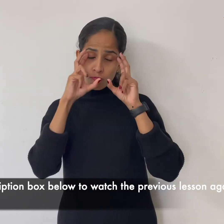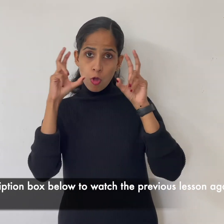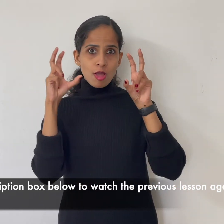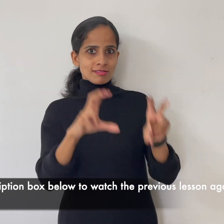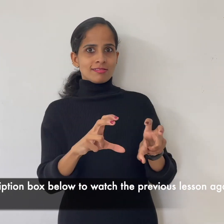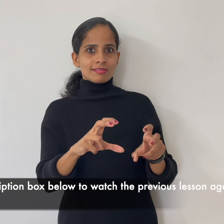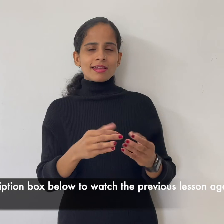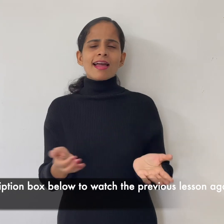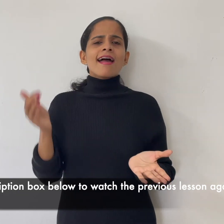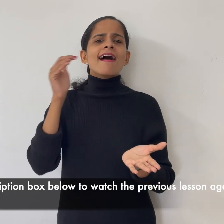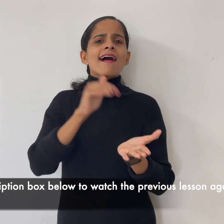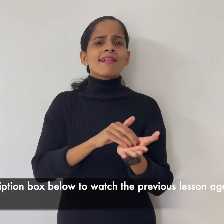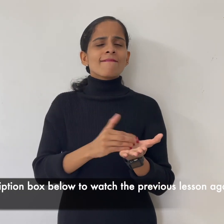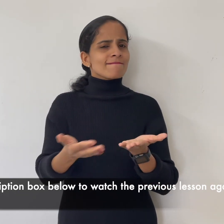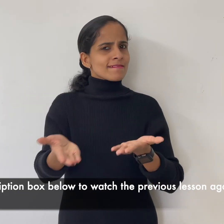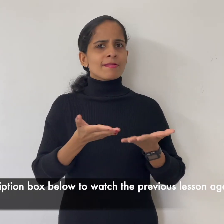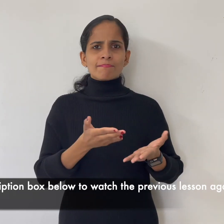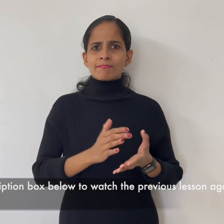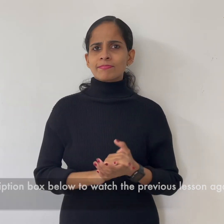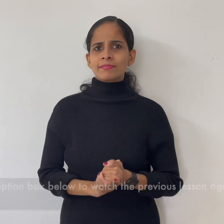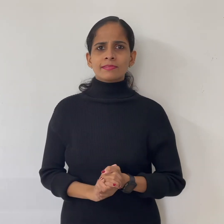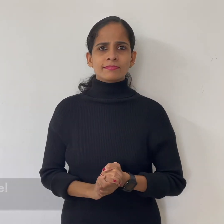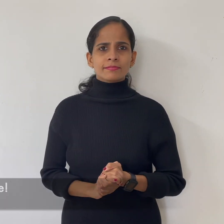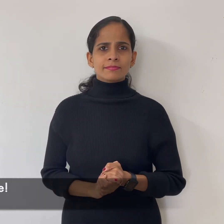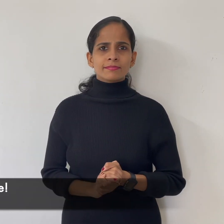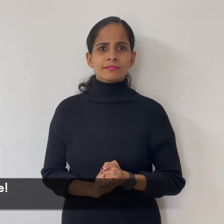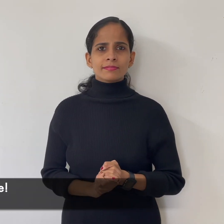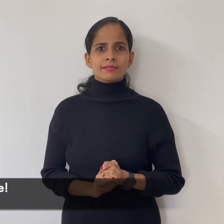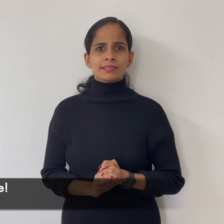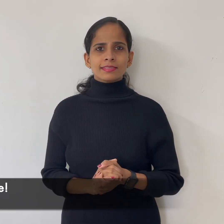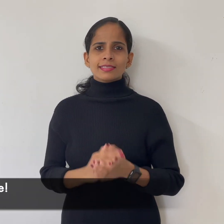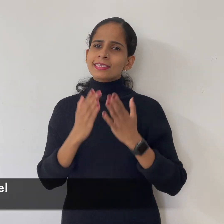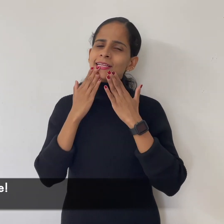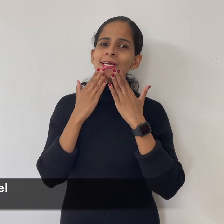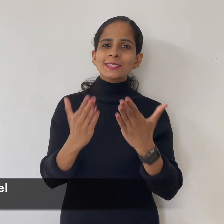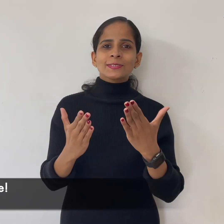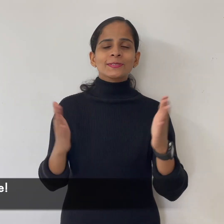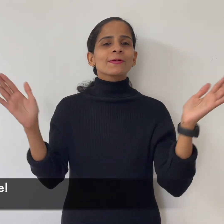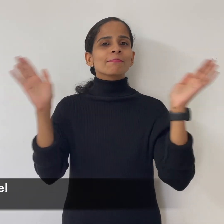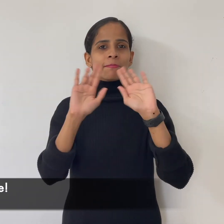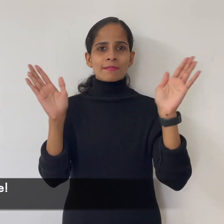Thank you. Bye-bye.